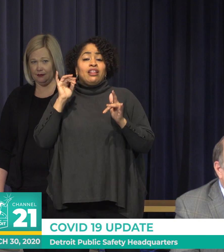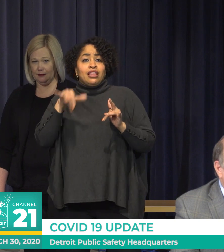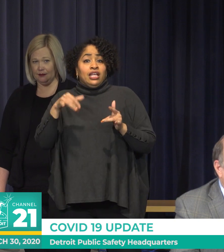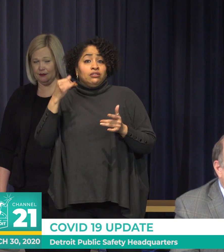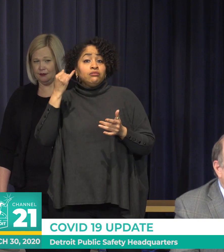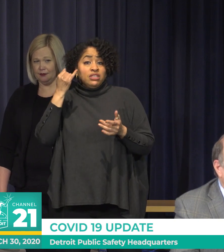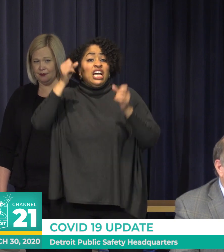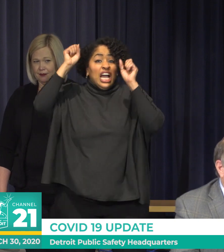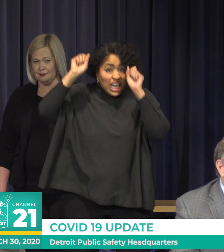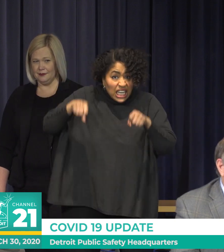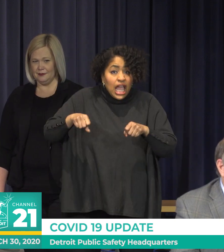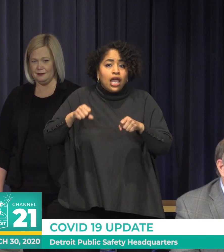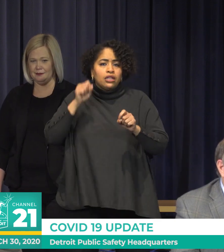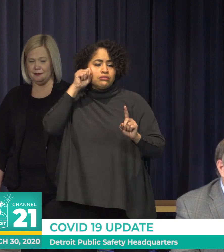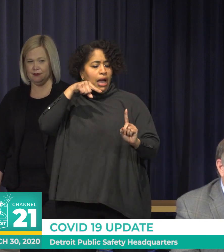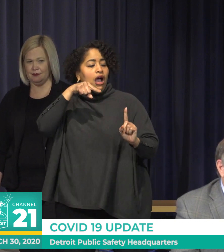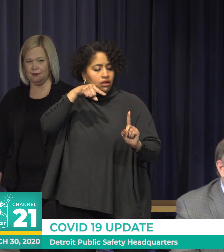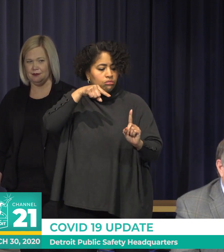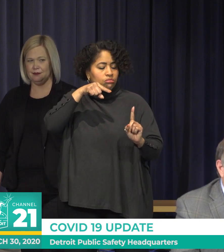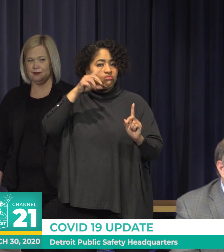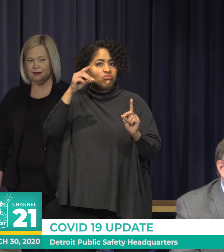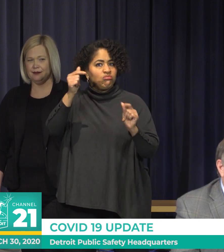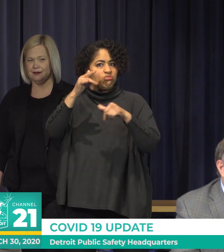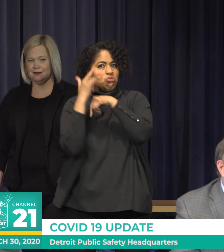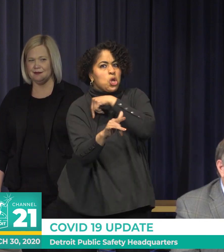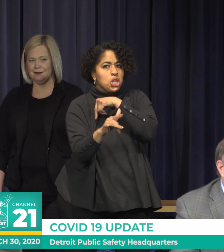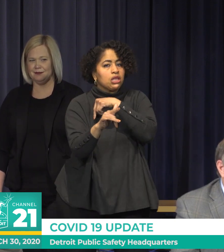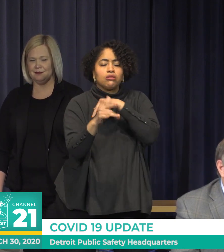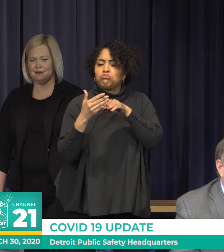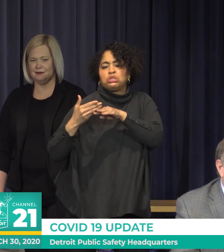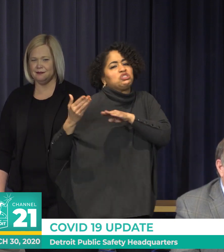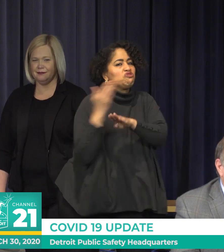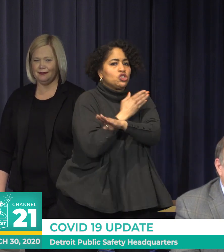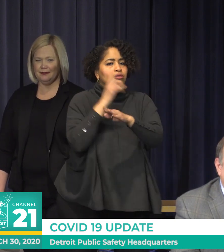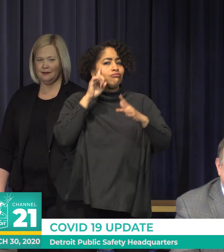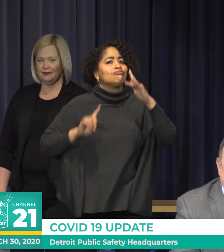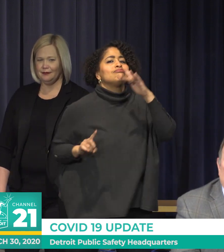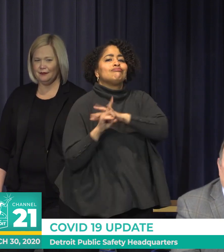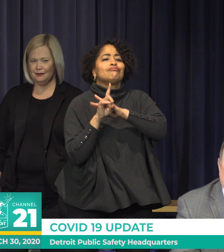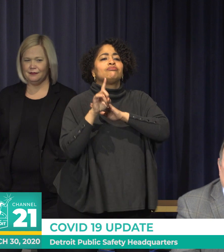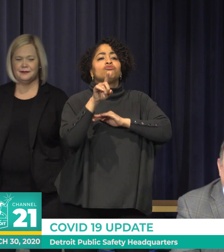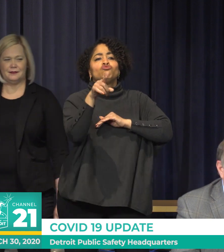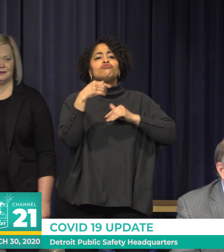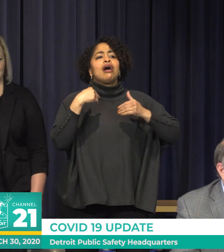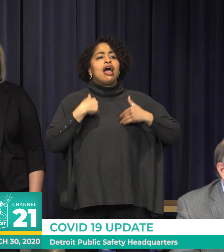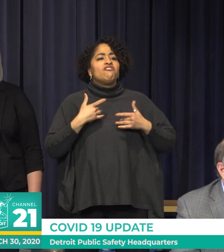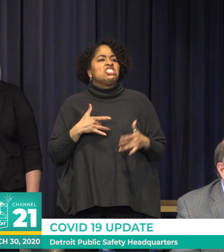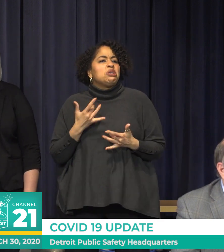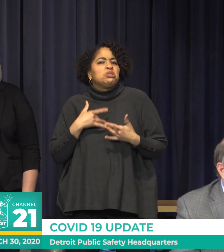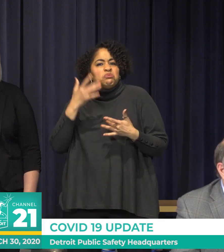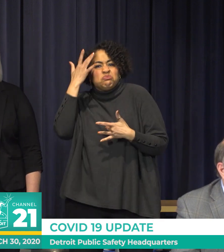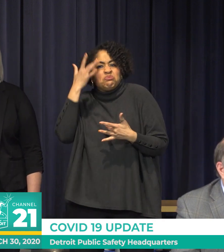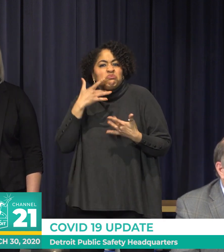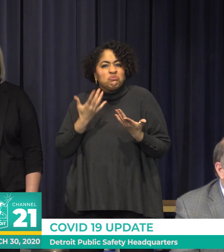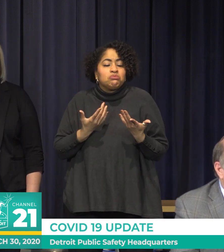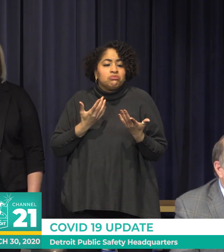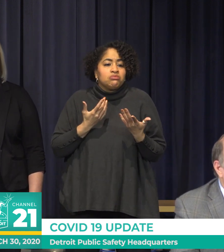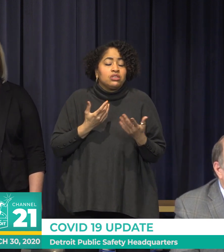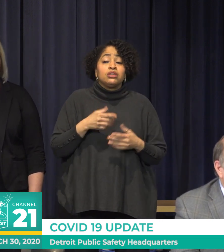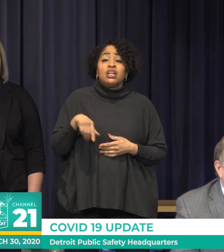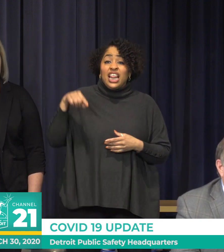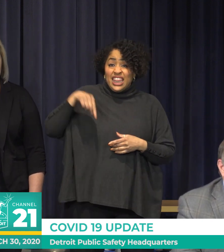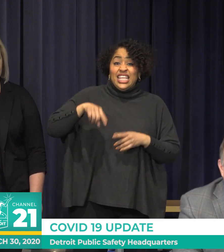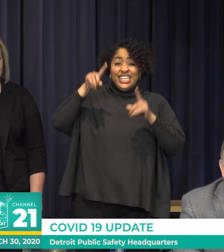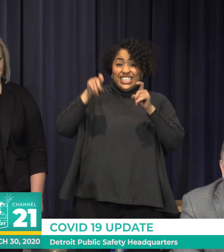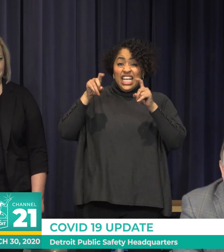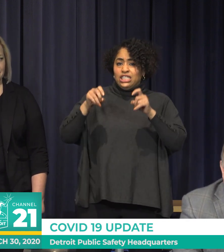that it can spot the virus very early on, well before there's symptoms. So where we've been saying you can't get tested until you get symptoms,